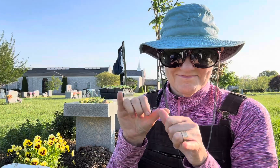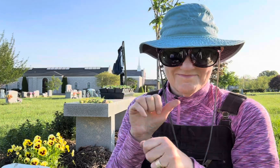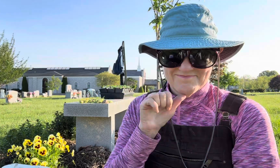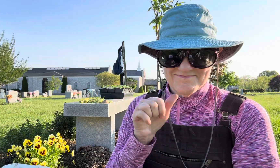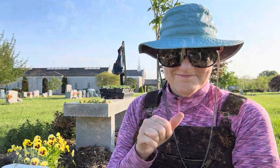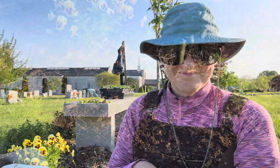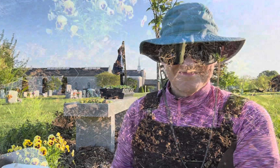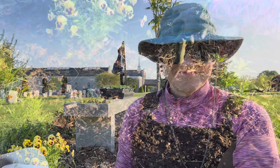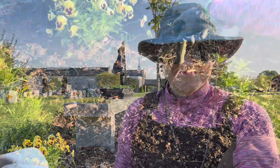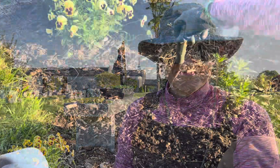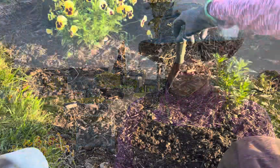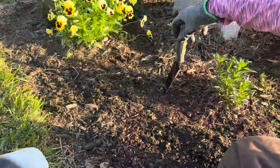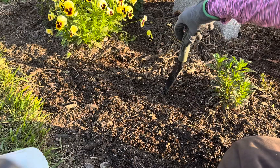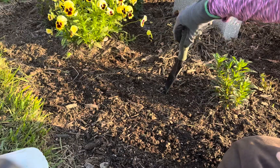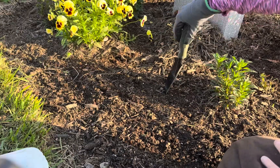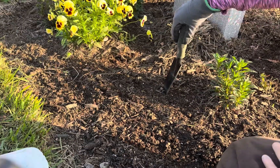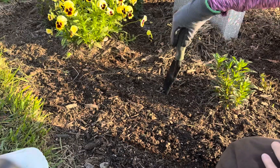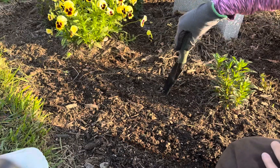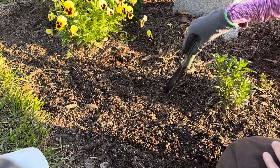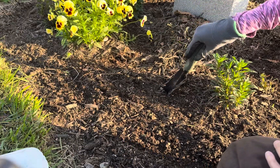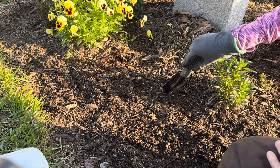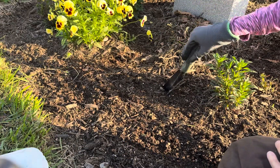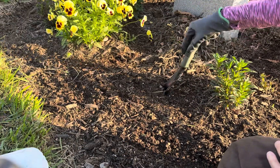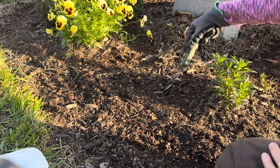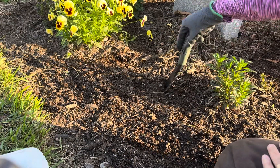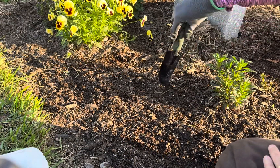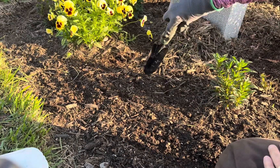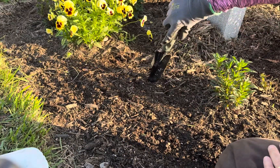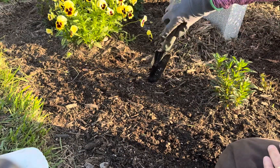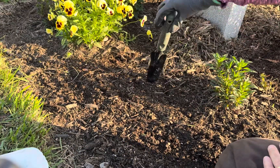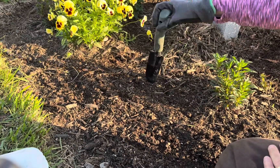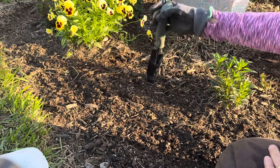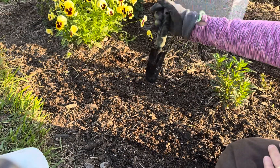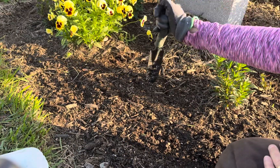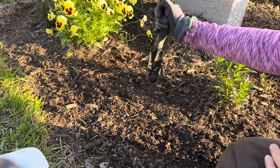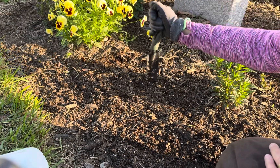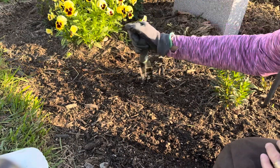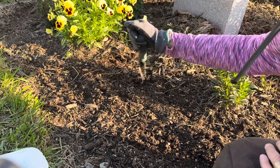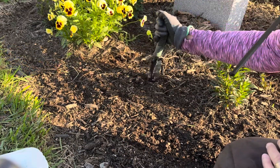here that I'll plant. They're not going to get full size, but that's okay.